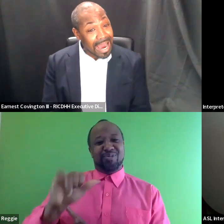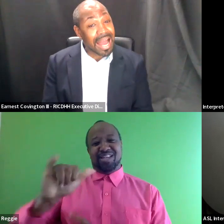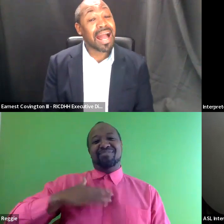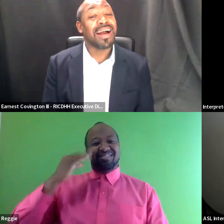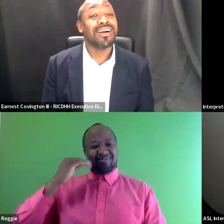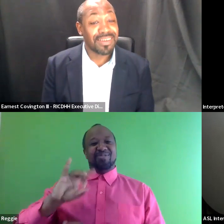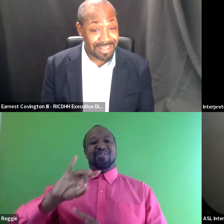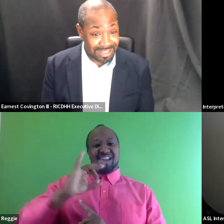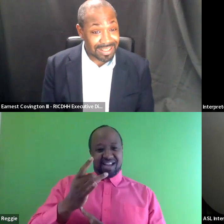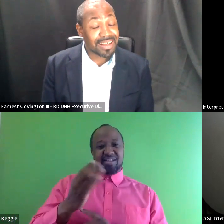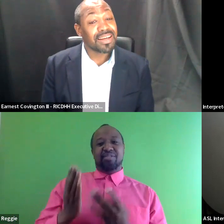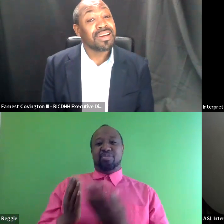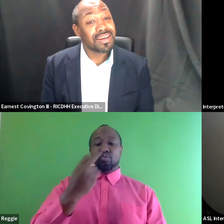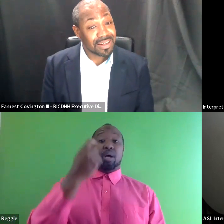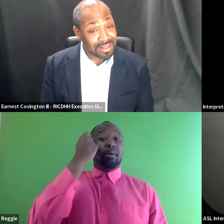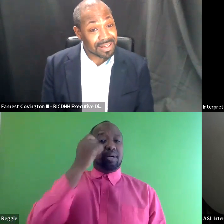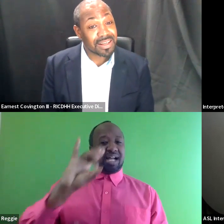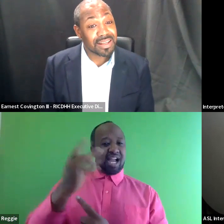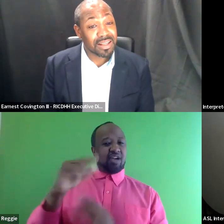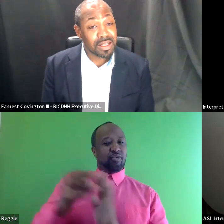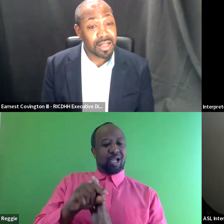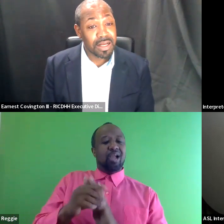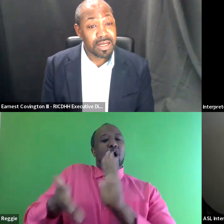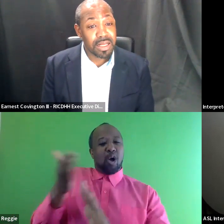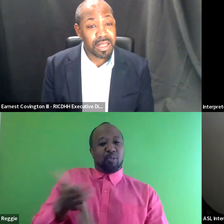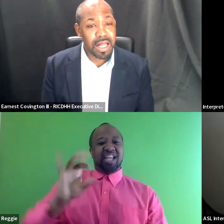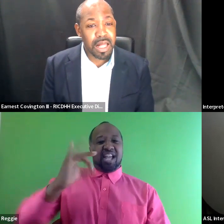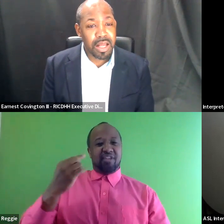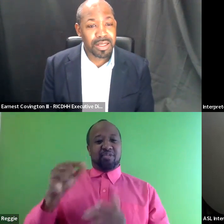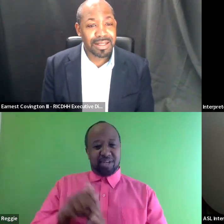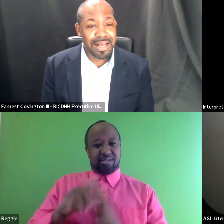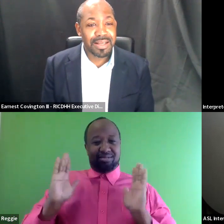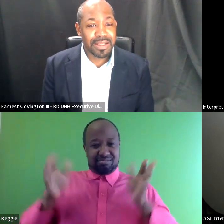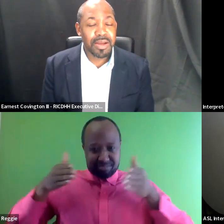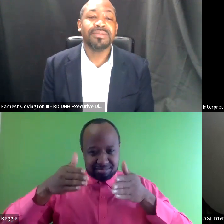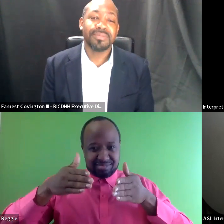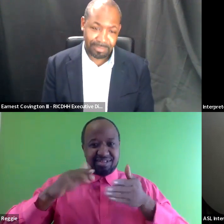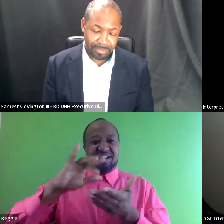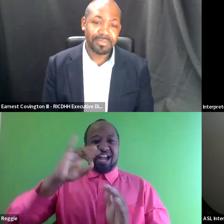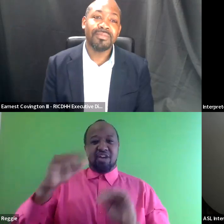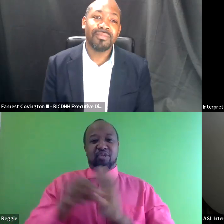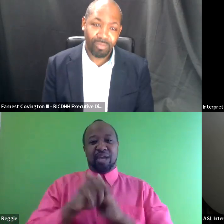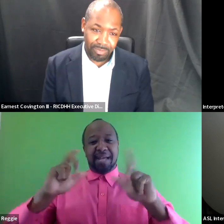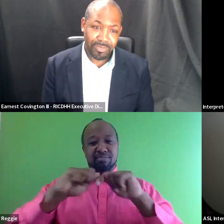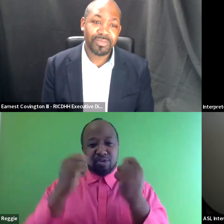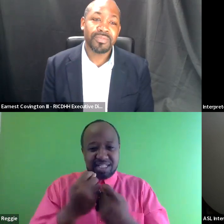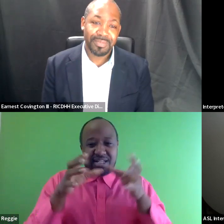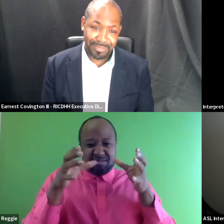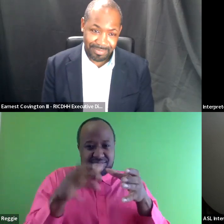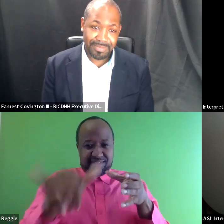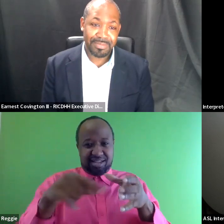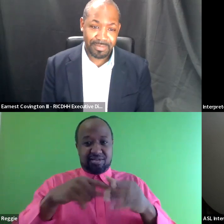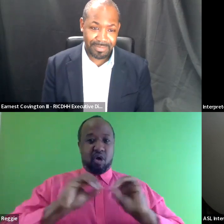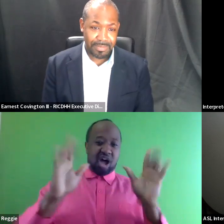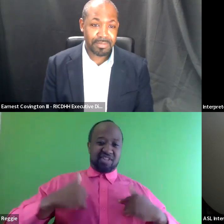elementary to middle school till I got to high school. And that was different. The grades were a little different. They ran different, 8th